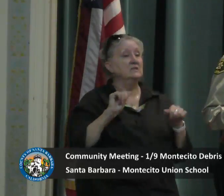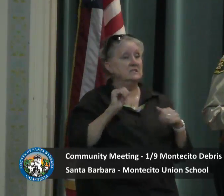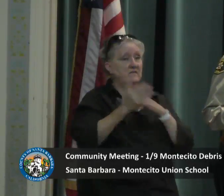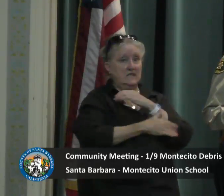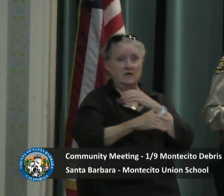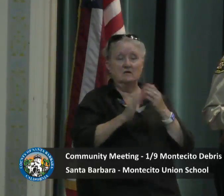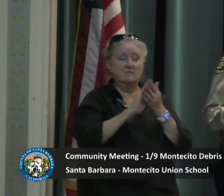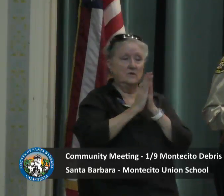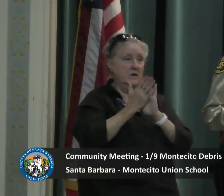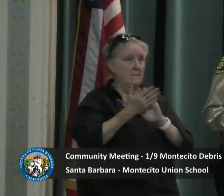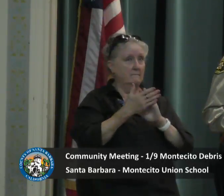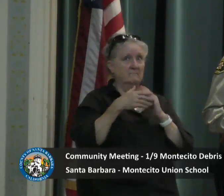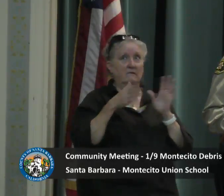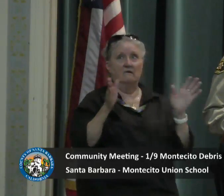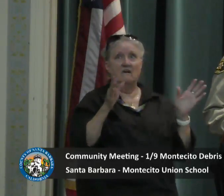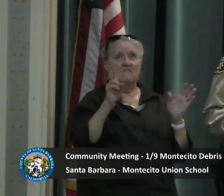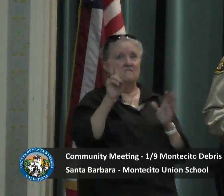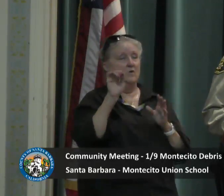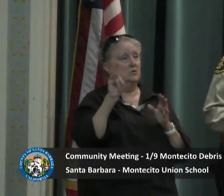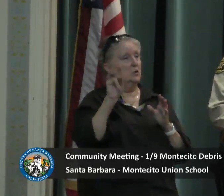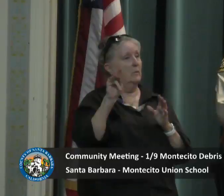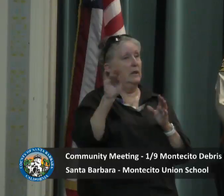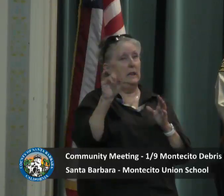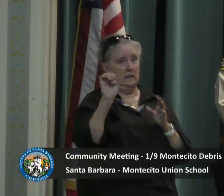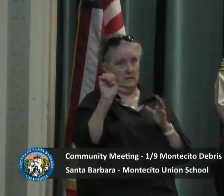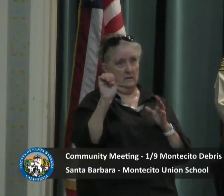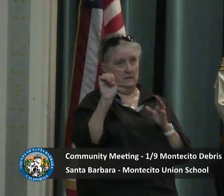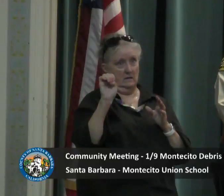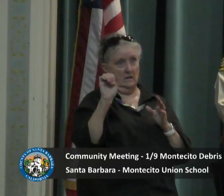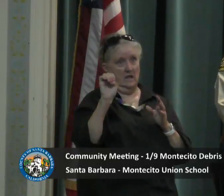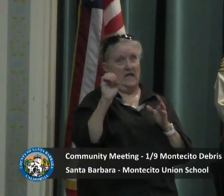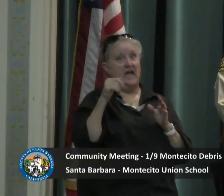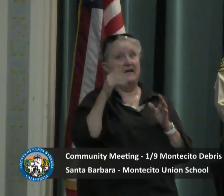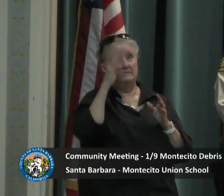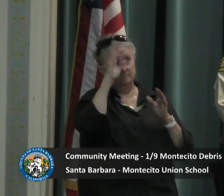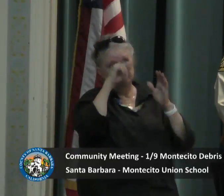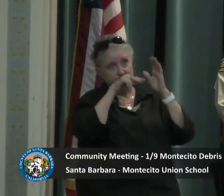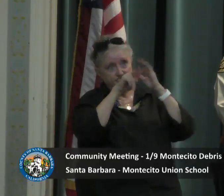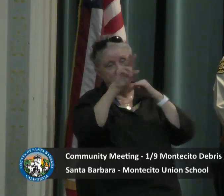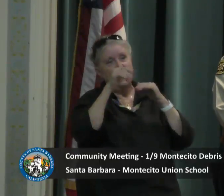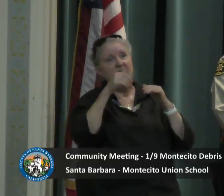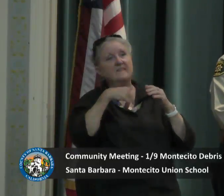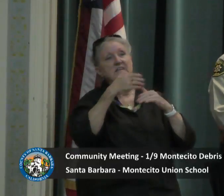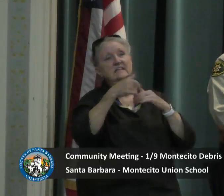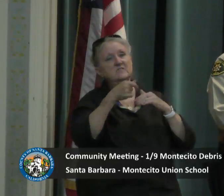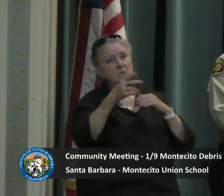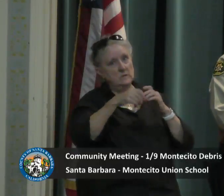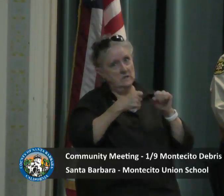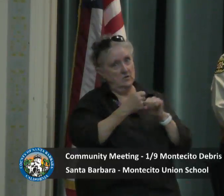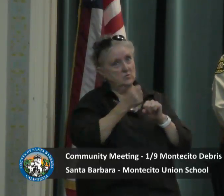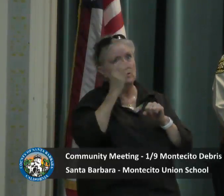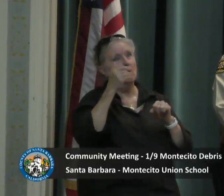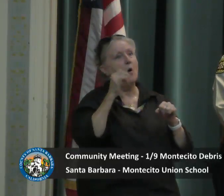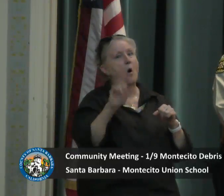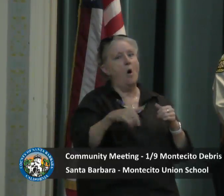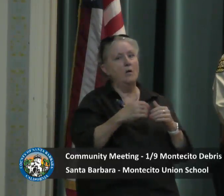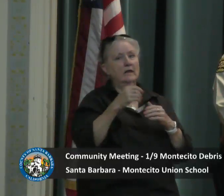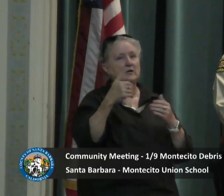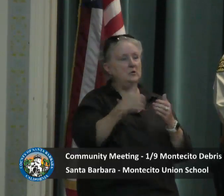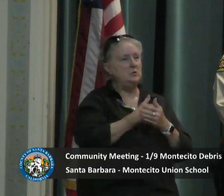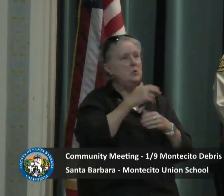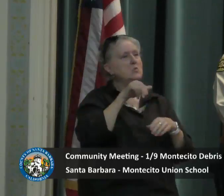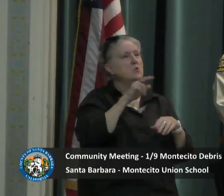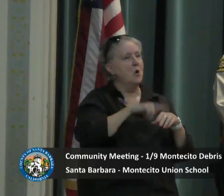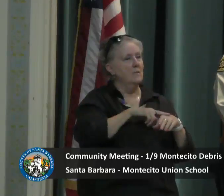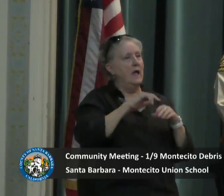have become vulnerable. Next few years, we will all be experiencing new normal about how we